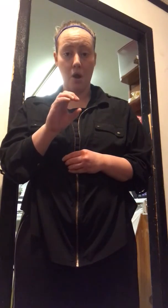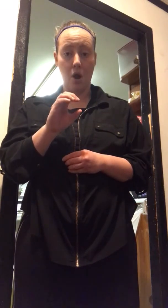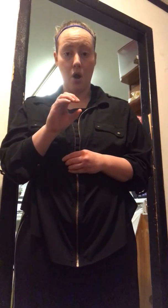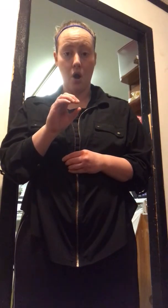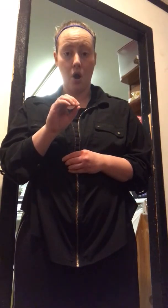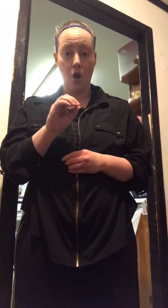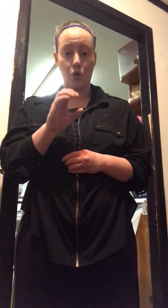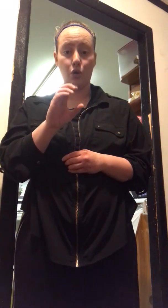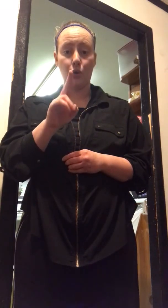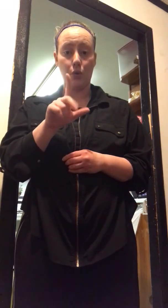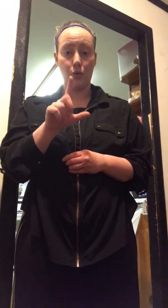Hydrolysis.